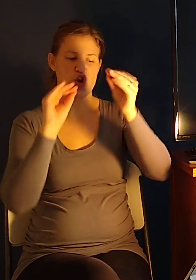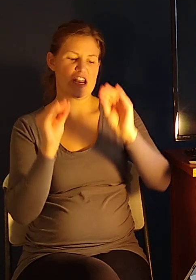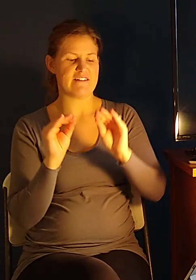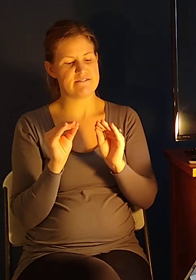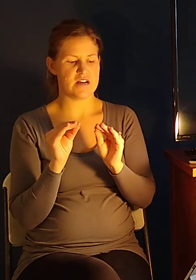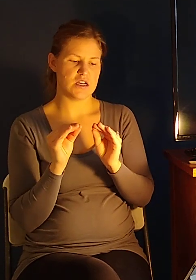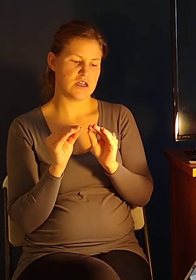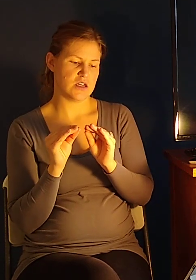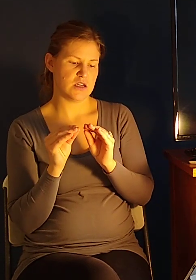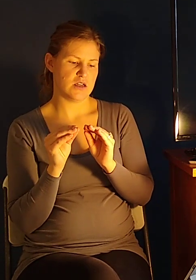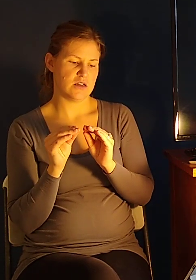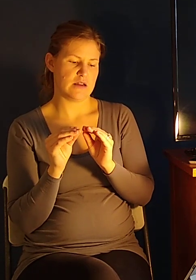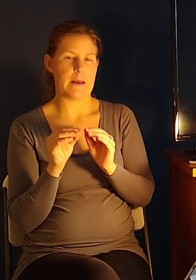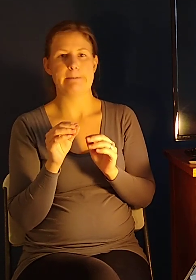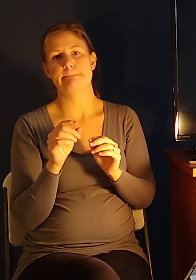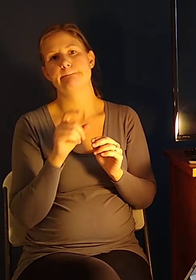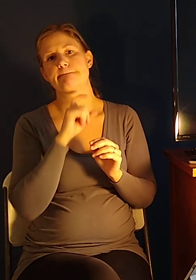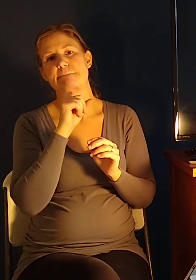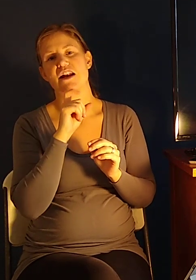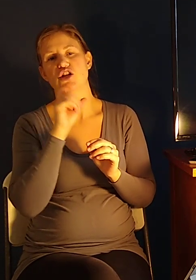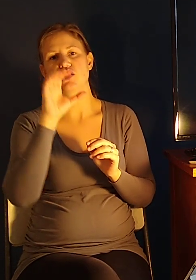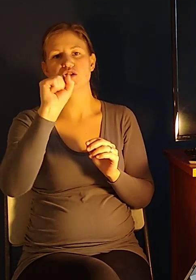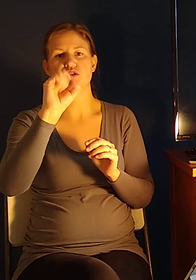decorative metal scroll,